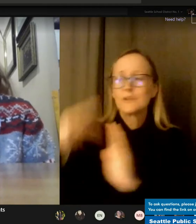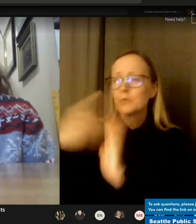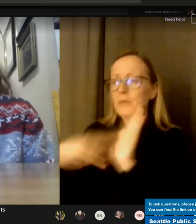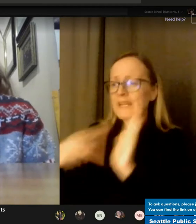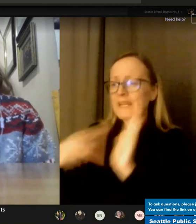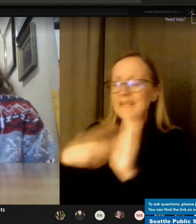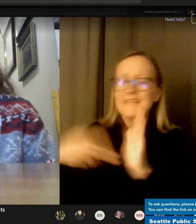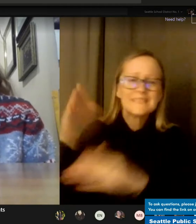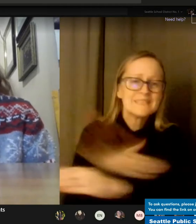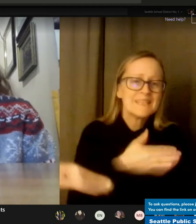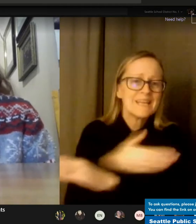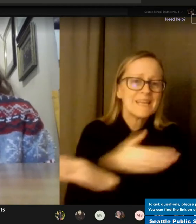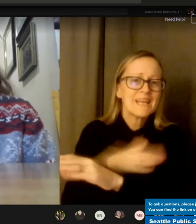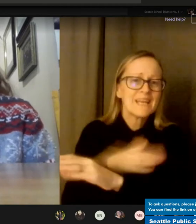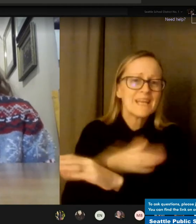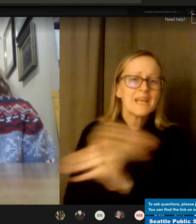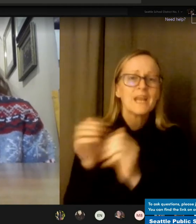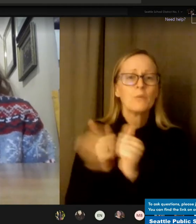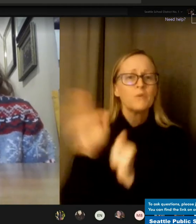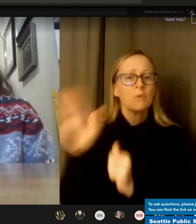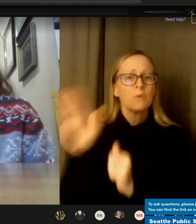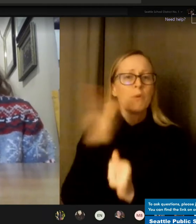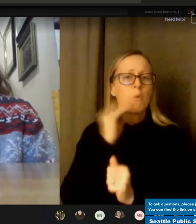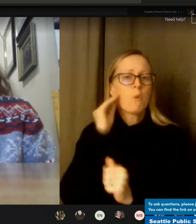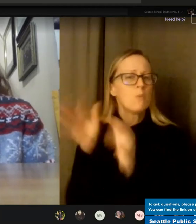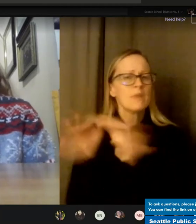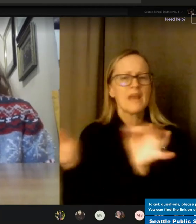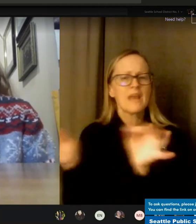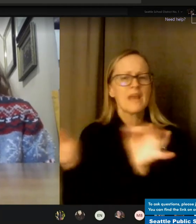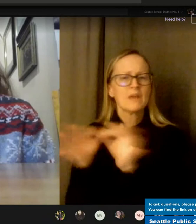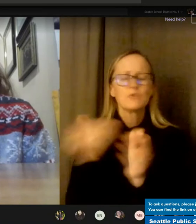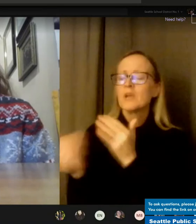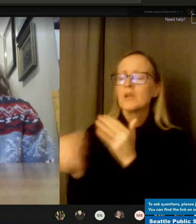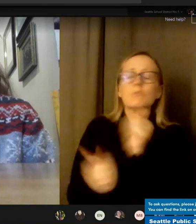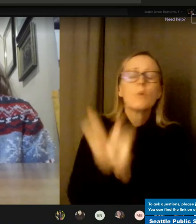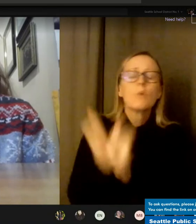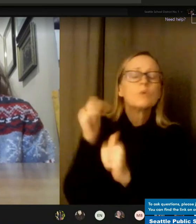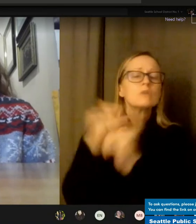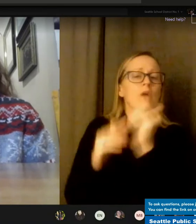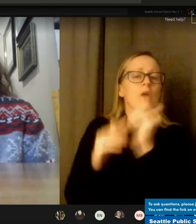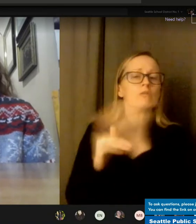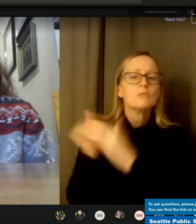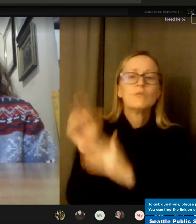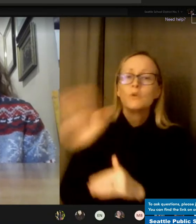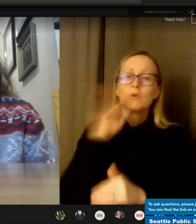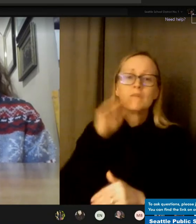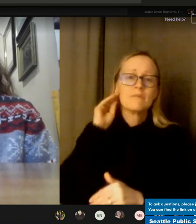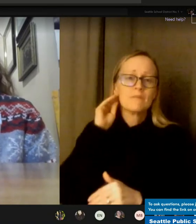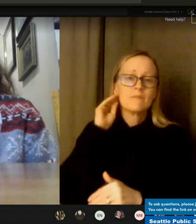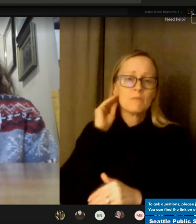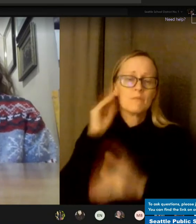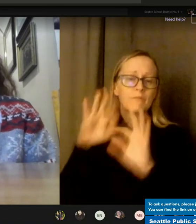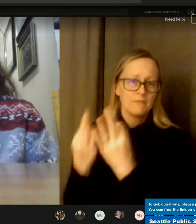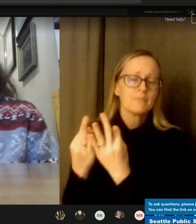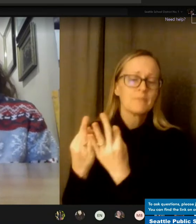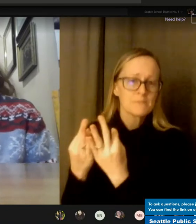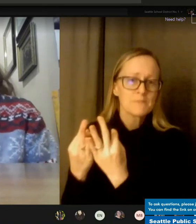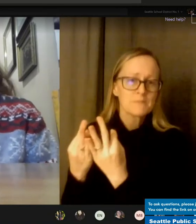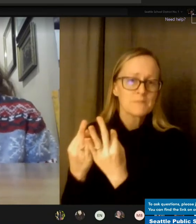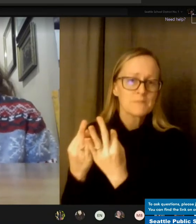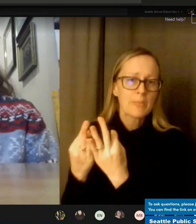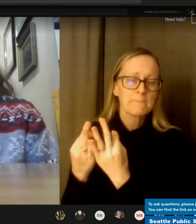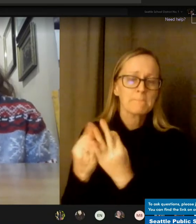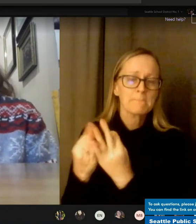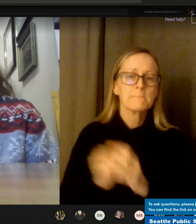children in the language that is most comfortable for you and your family at home. So this concludes